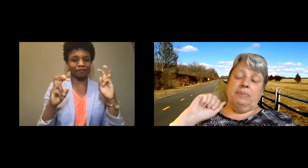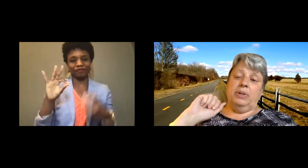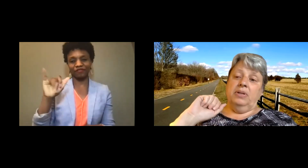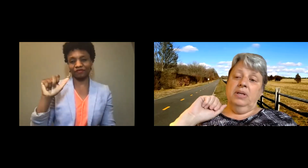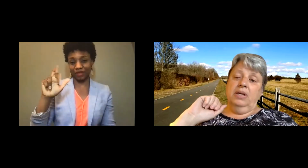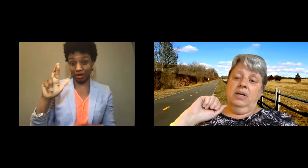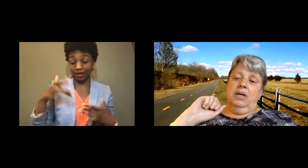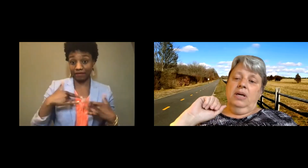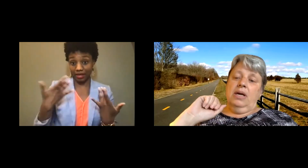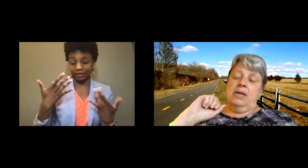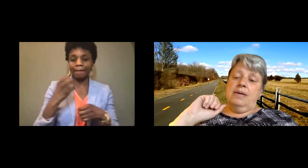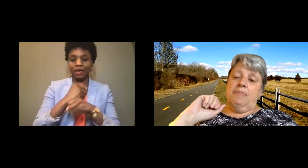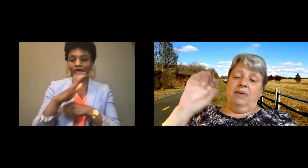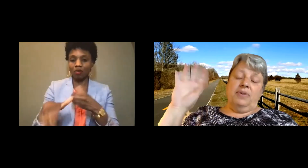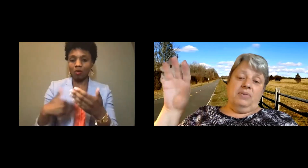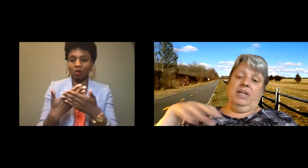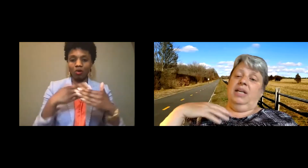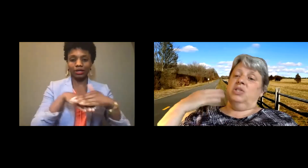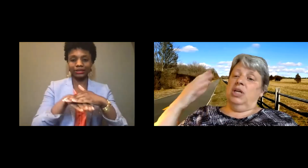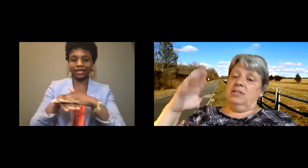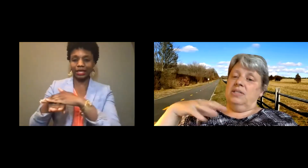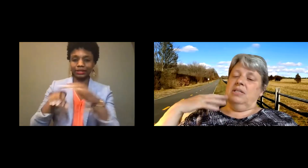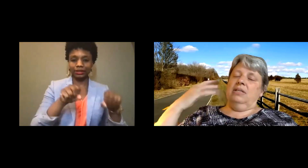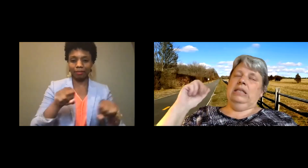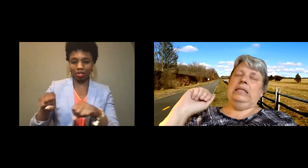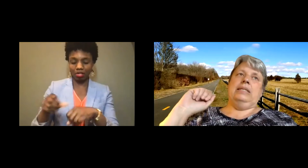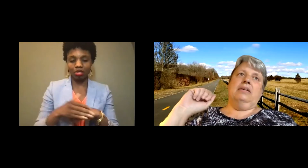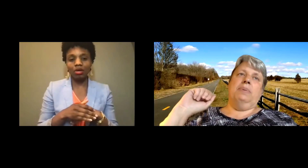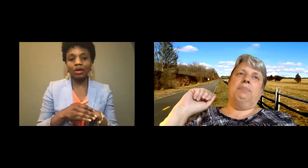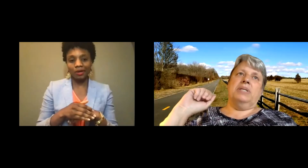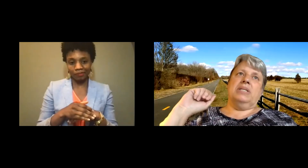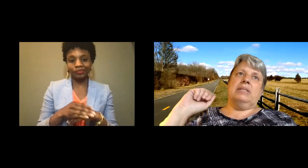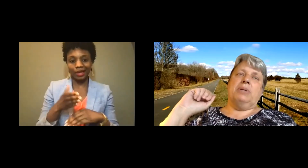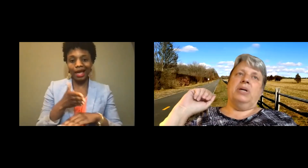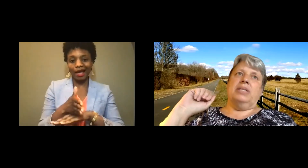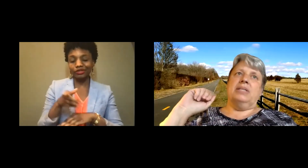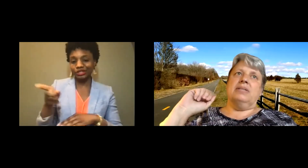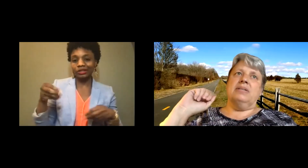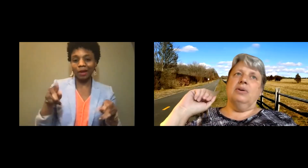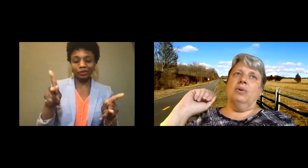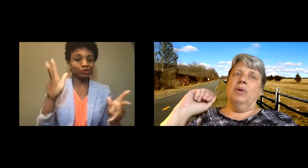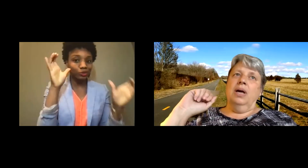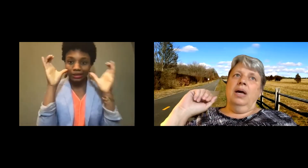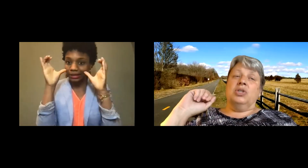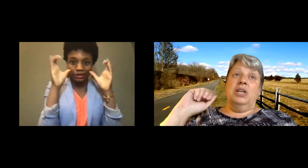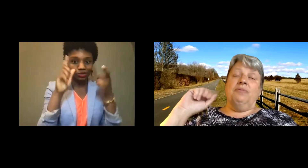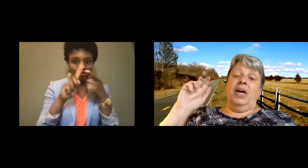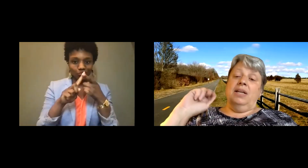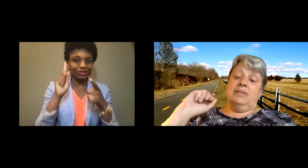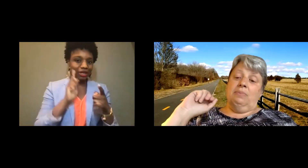accessible, after getting a chance to listen to people's experiences. So she invited someone